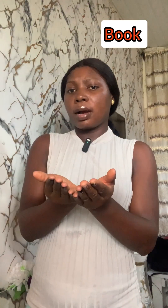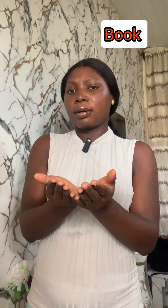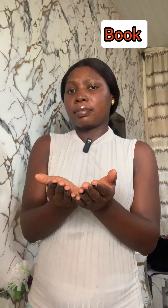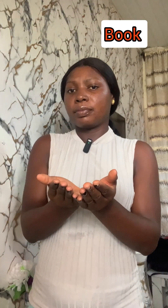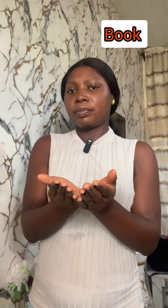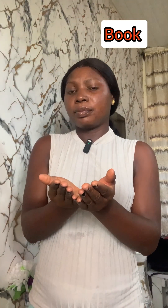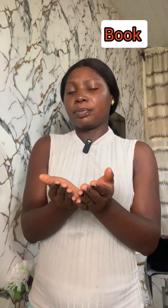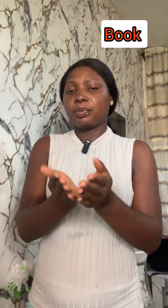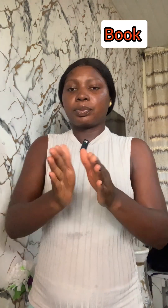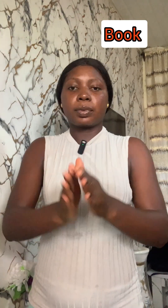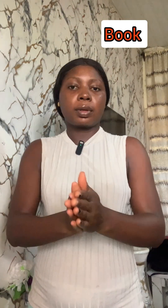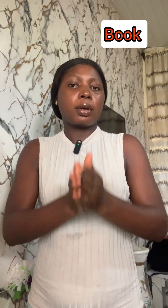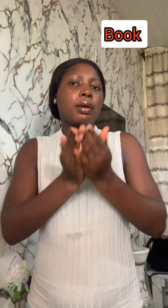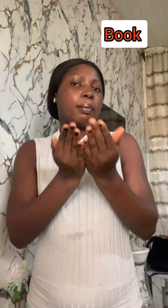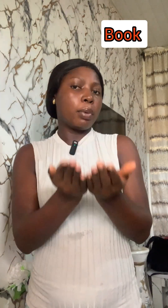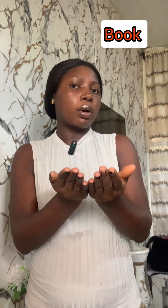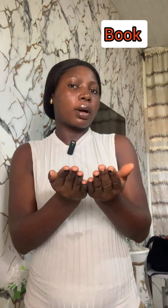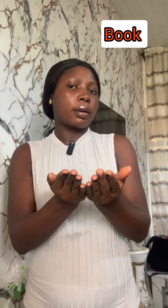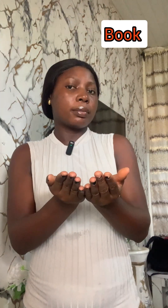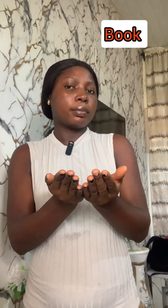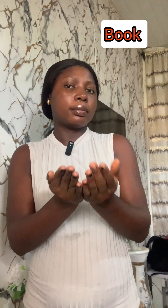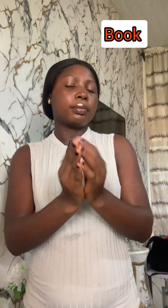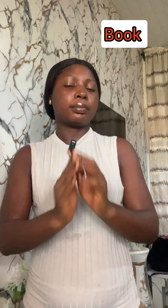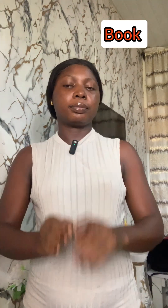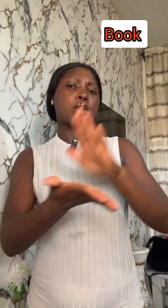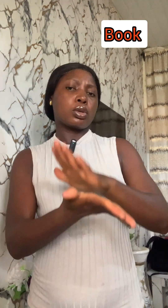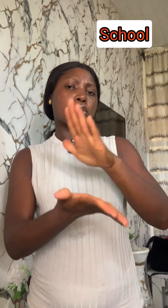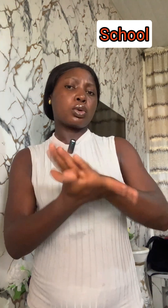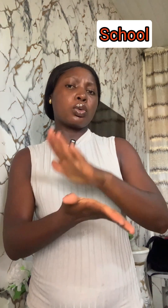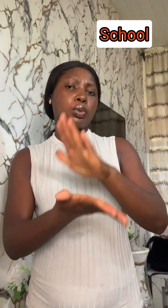Book. Book. School.